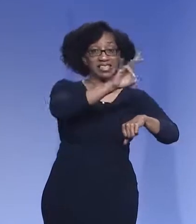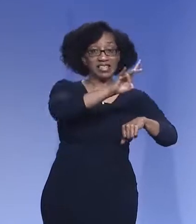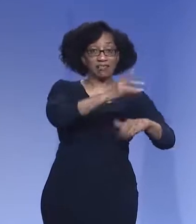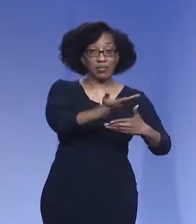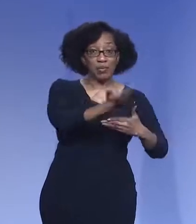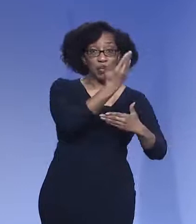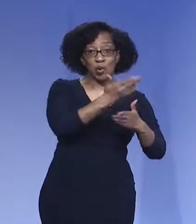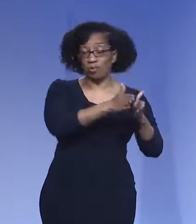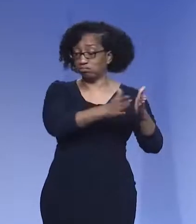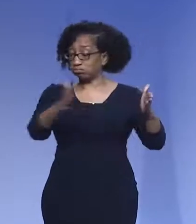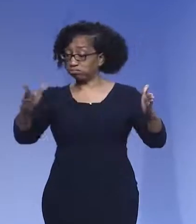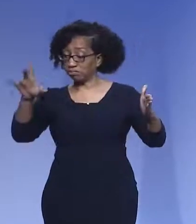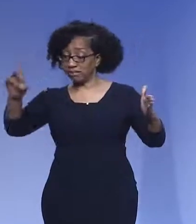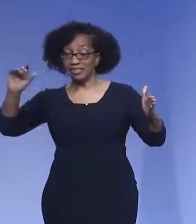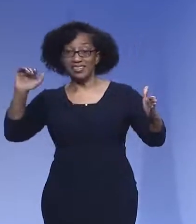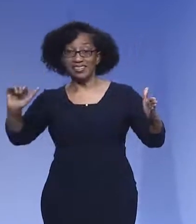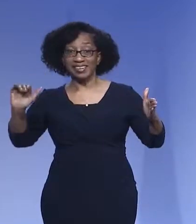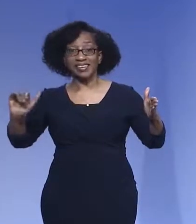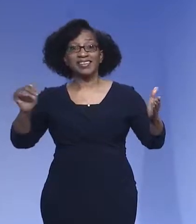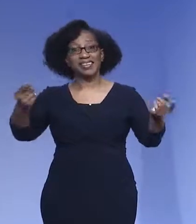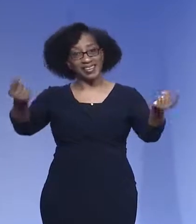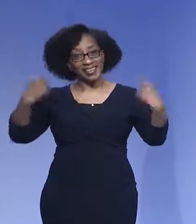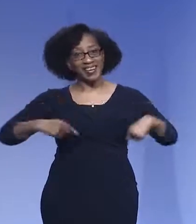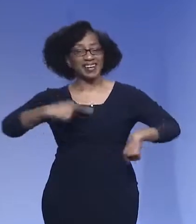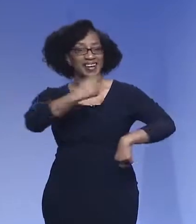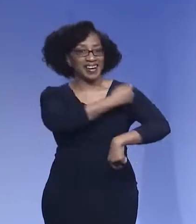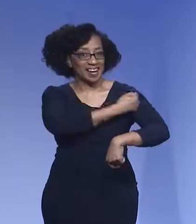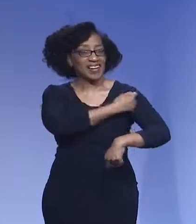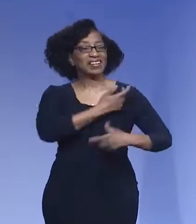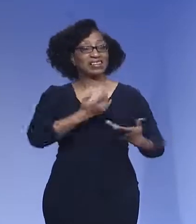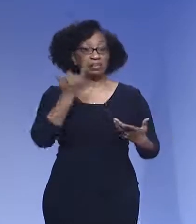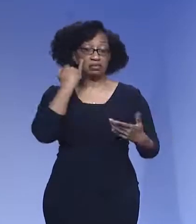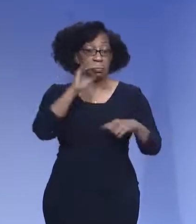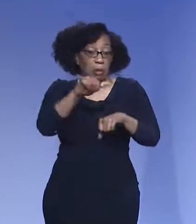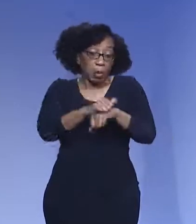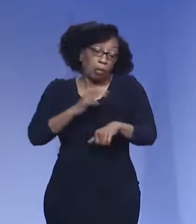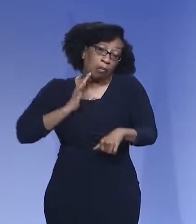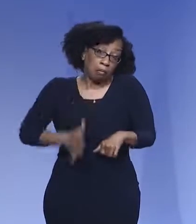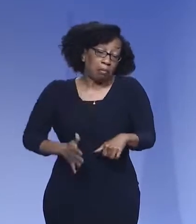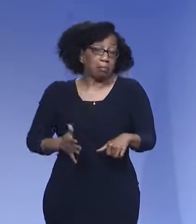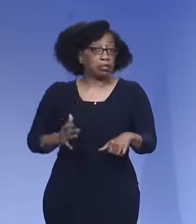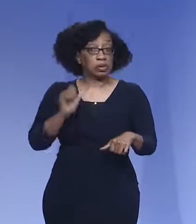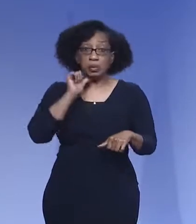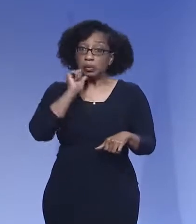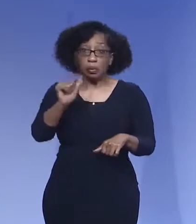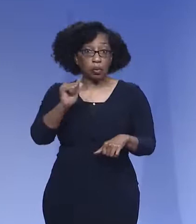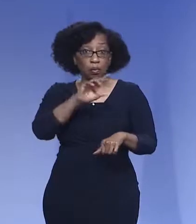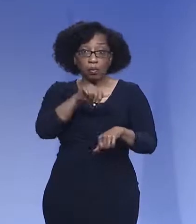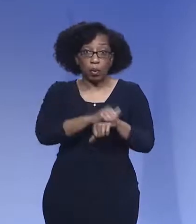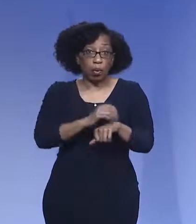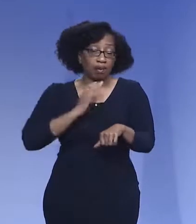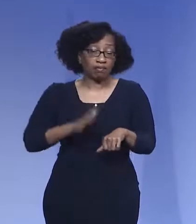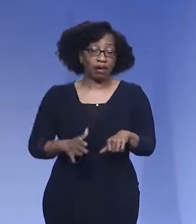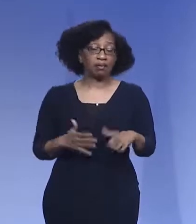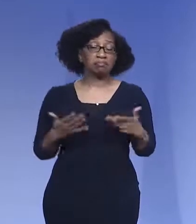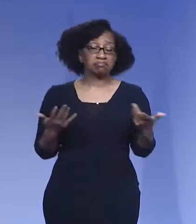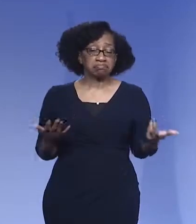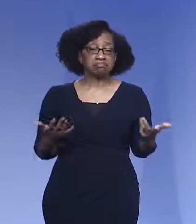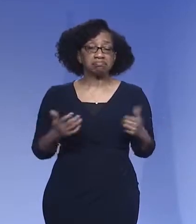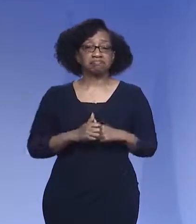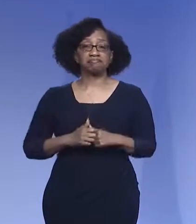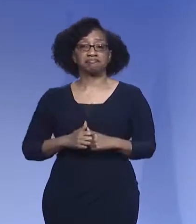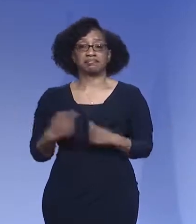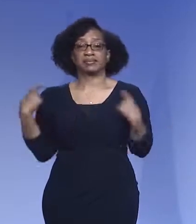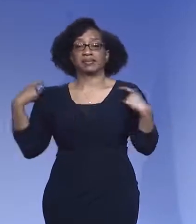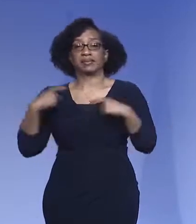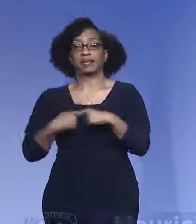and 7 p.m. at the Pipkin building. If you do have an appointment, they will honor that, but if you don't have one, you can still show up. Acabamos de escuchar hoy que a